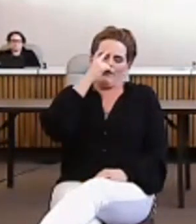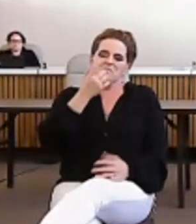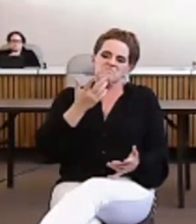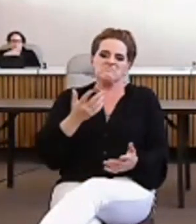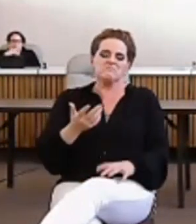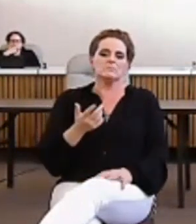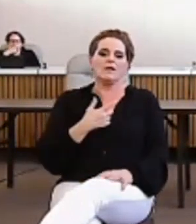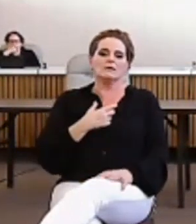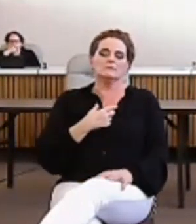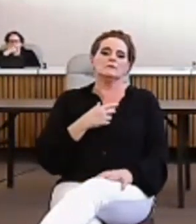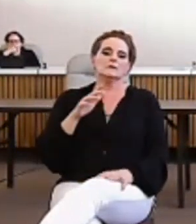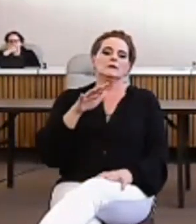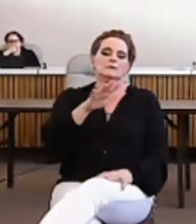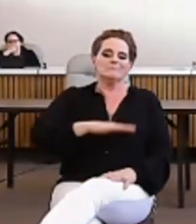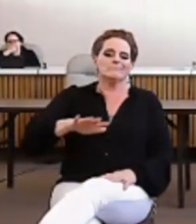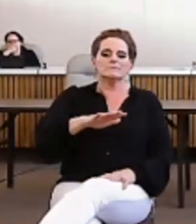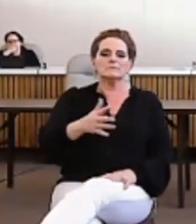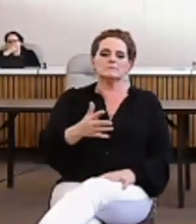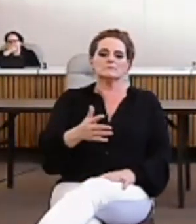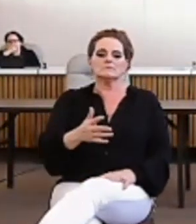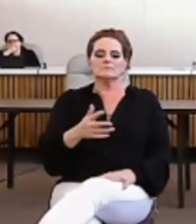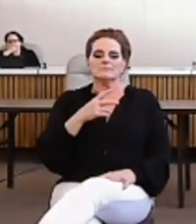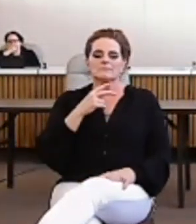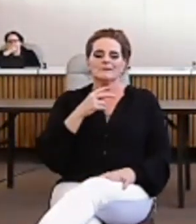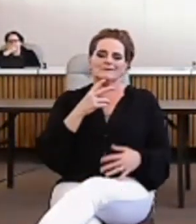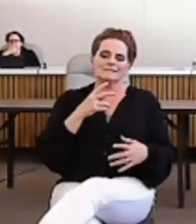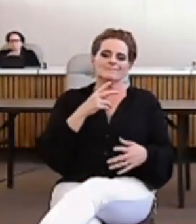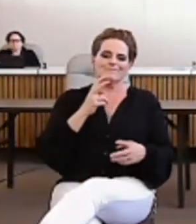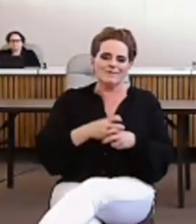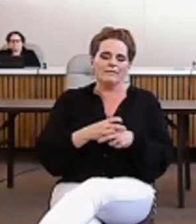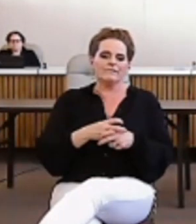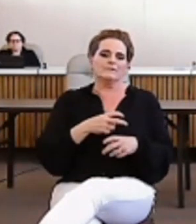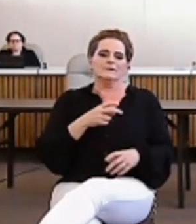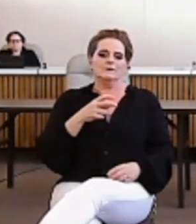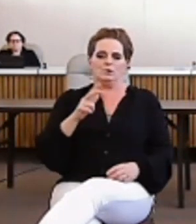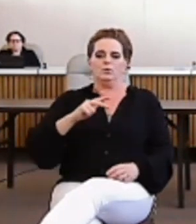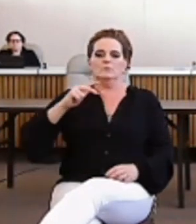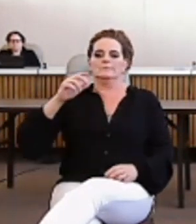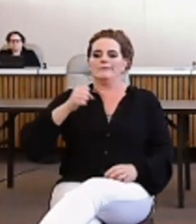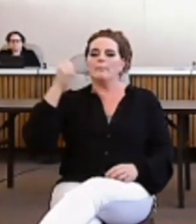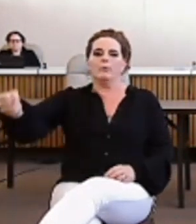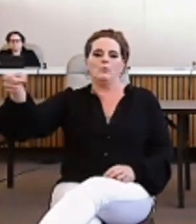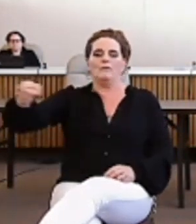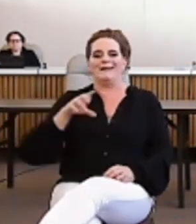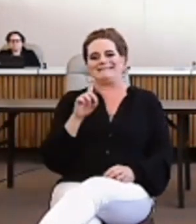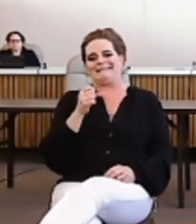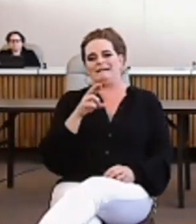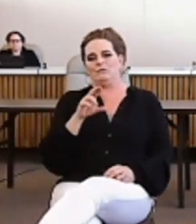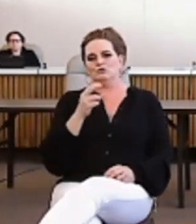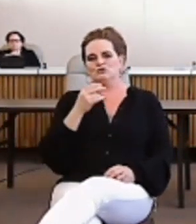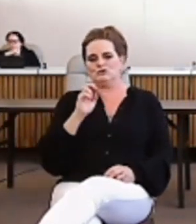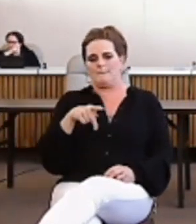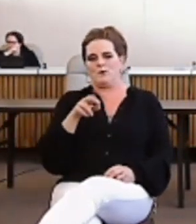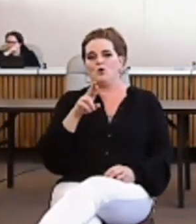as space is tight and difficult to get on dealership row, it just didn't make sense to force these small